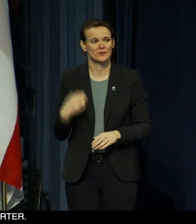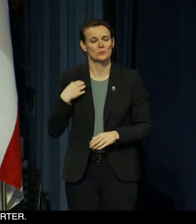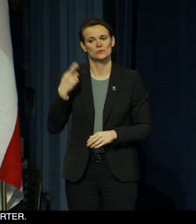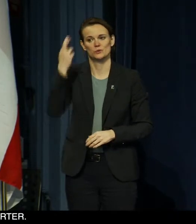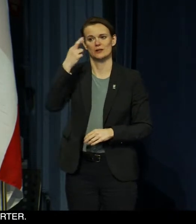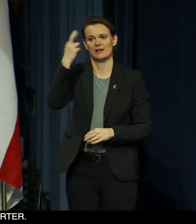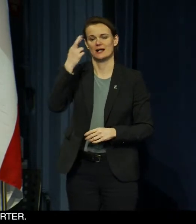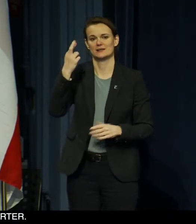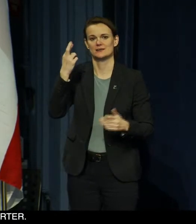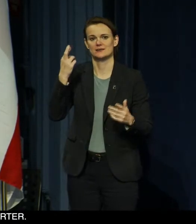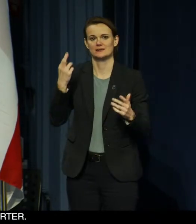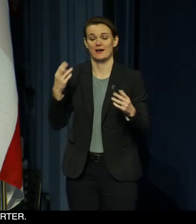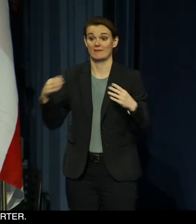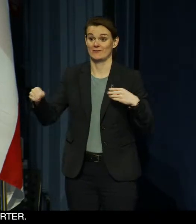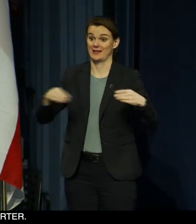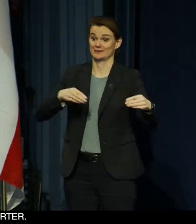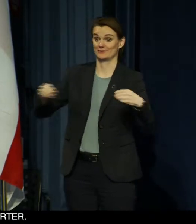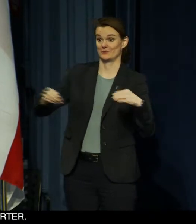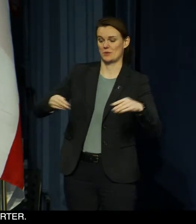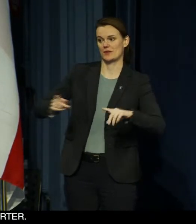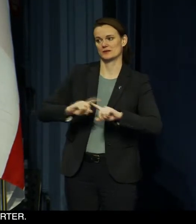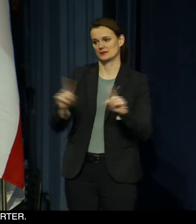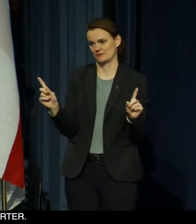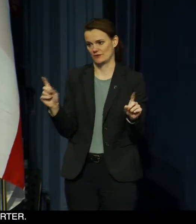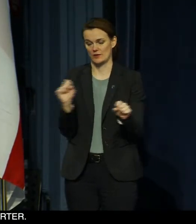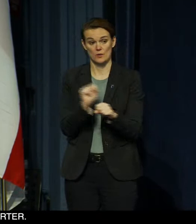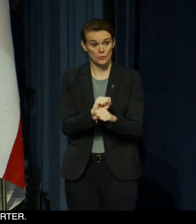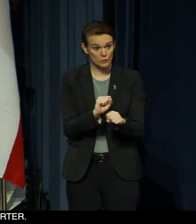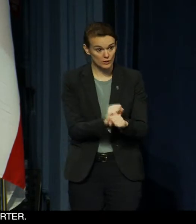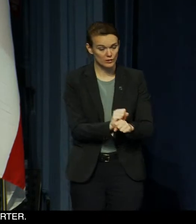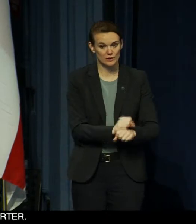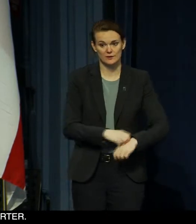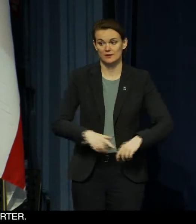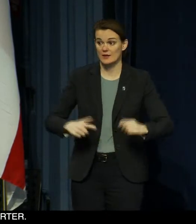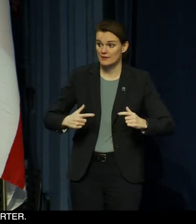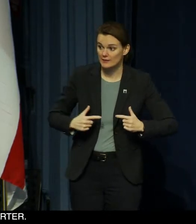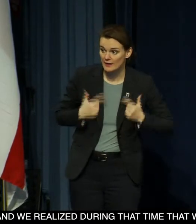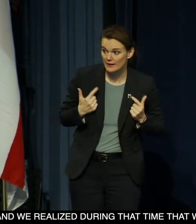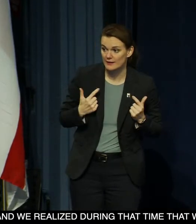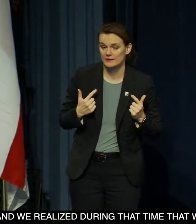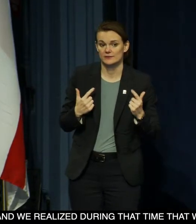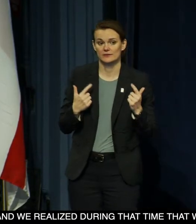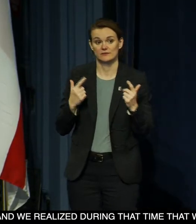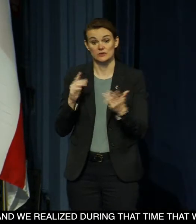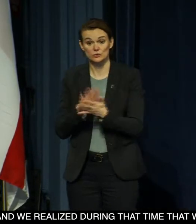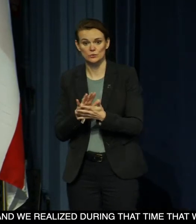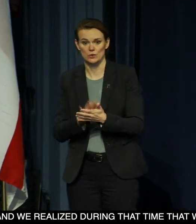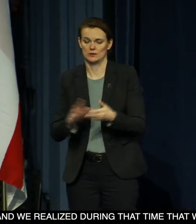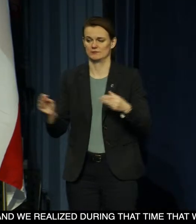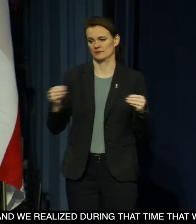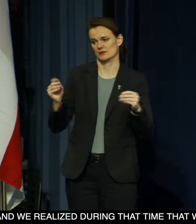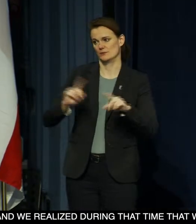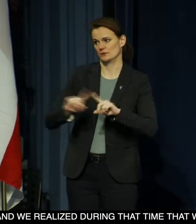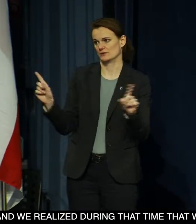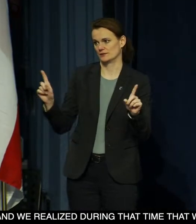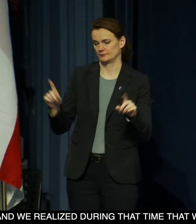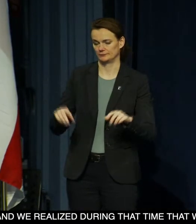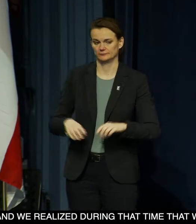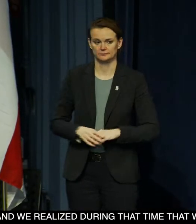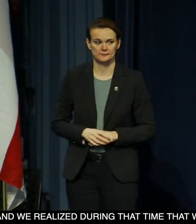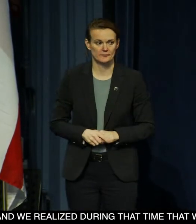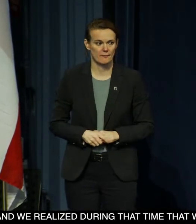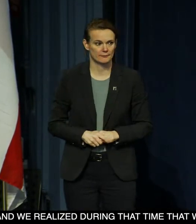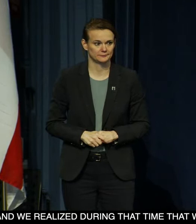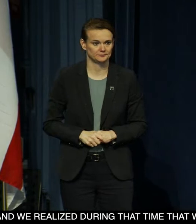a different form of flexibility in the way that we worked and the way that we lived and the way that we learned.